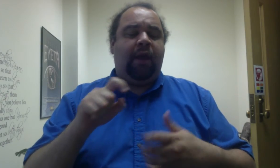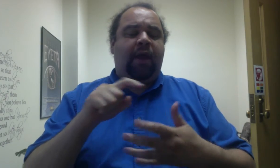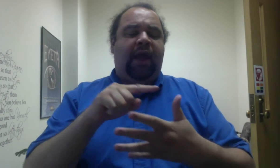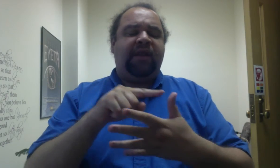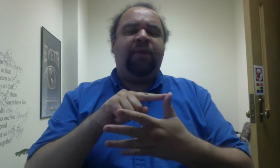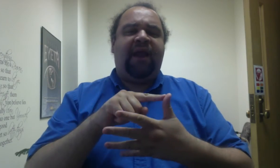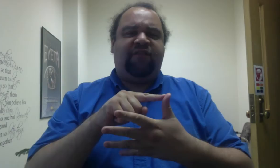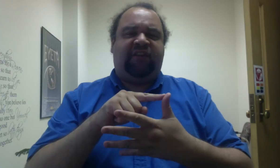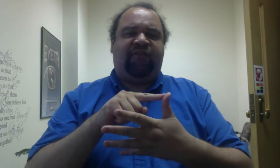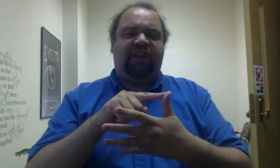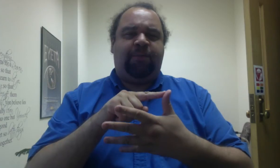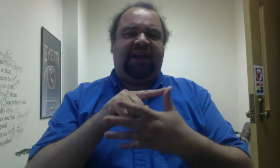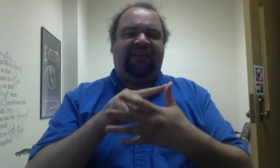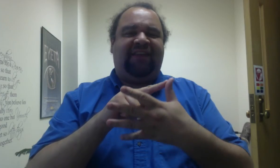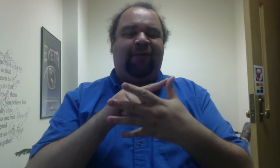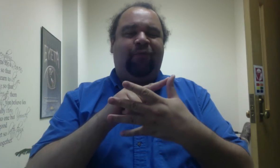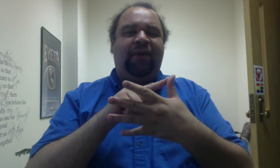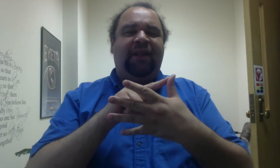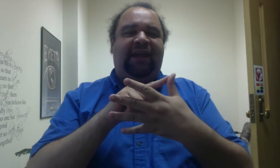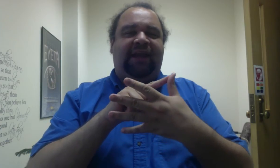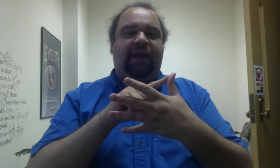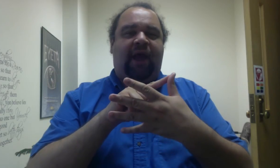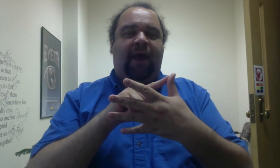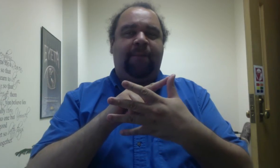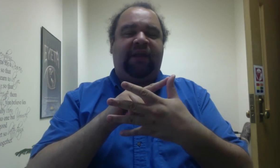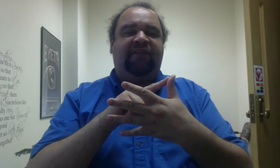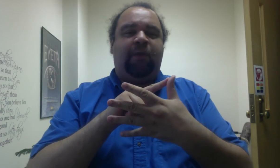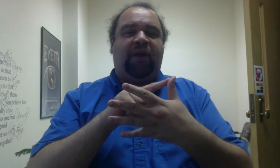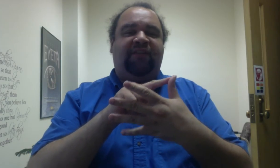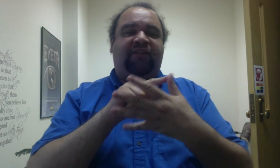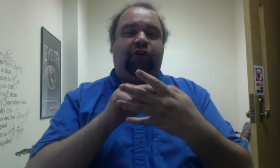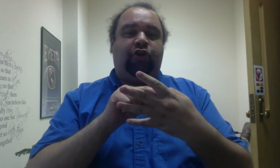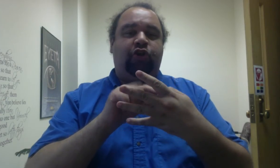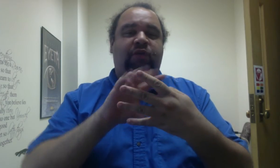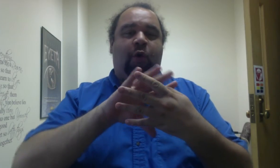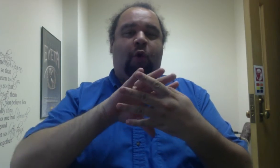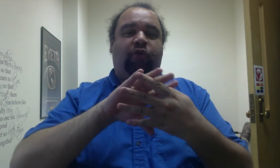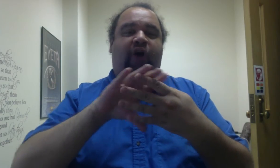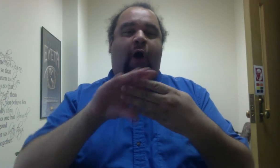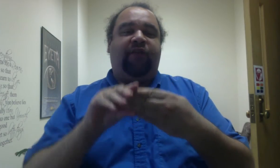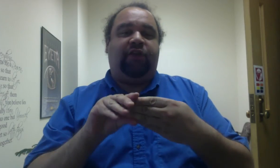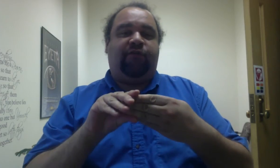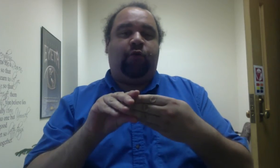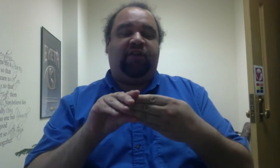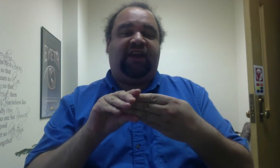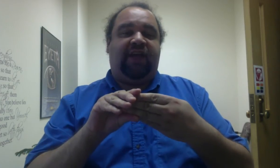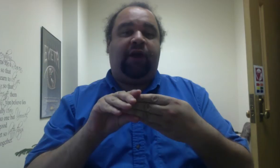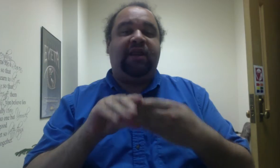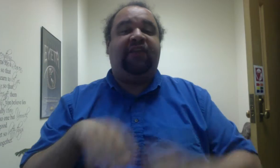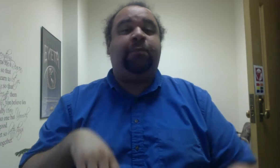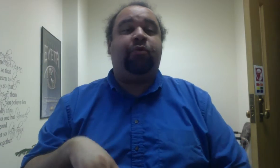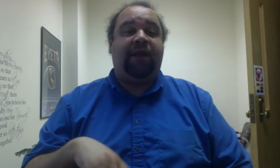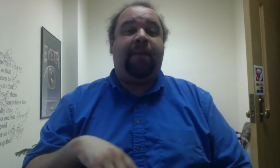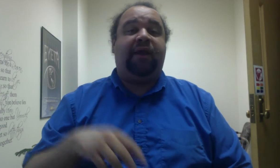and then we have this fifth piece that really, in some ways, is the glue that holds all the other four together, and that's